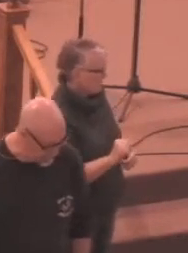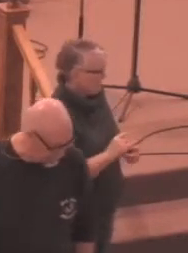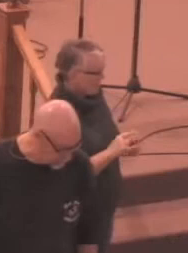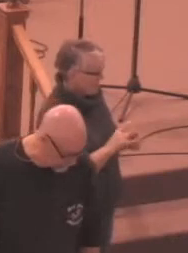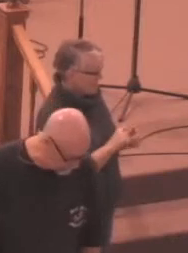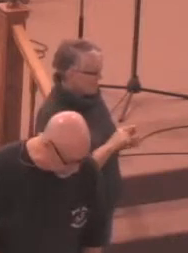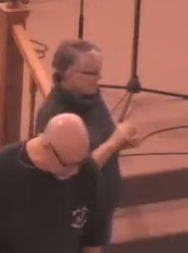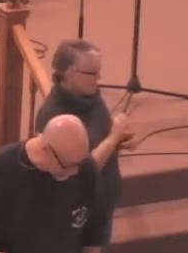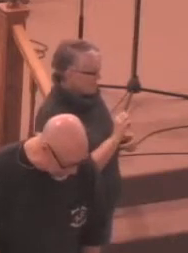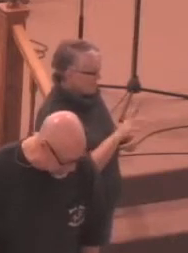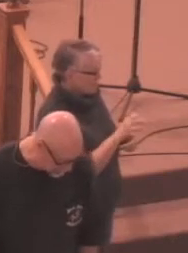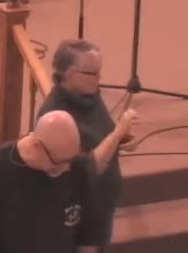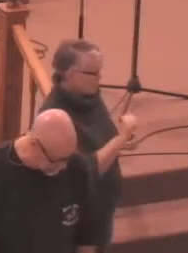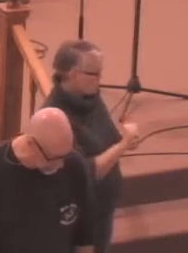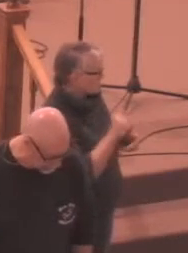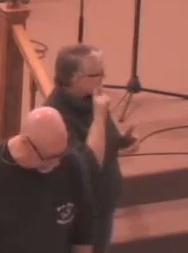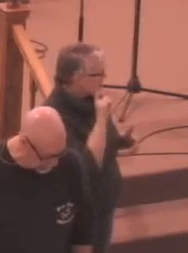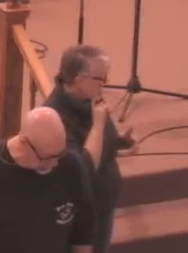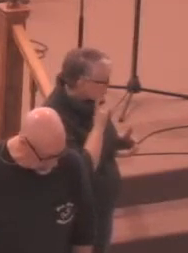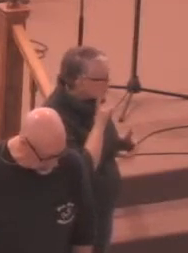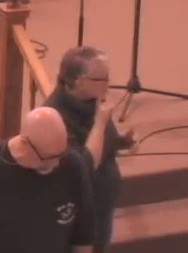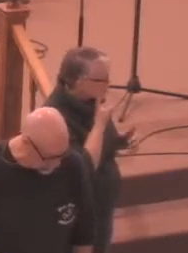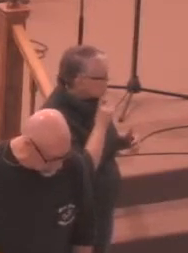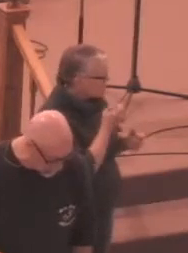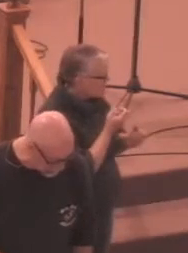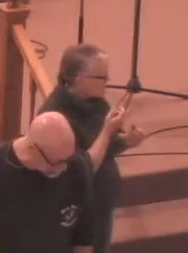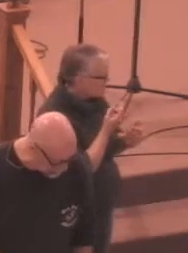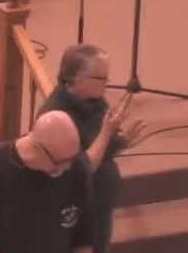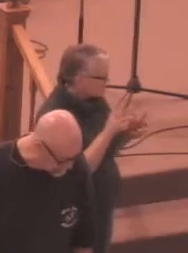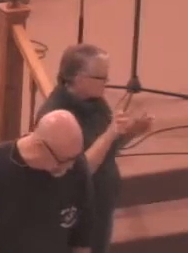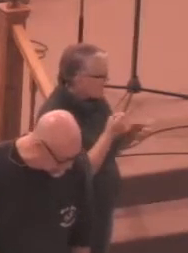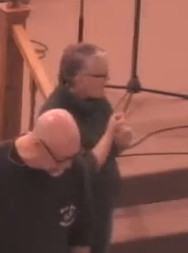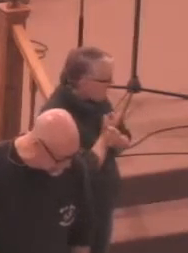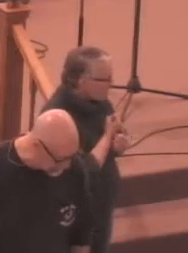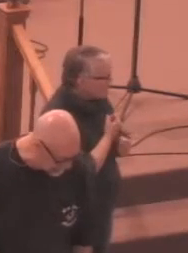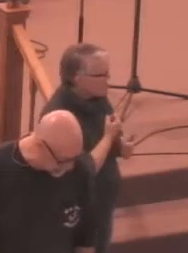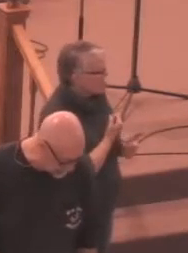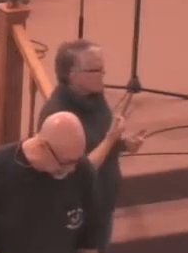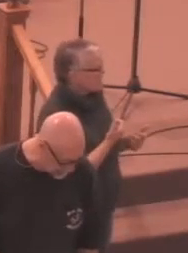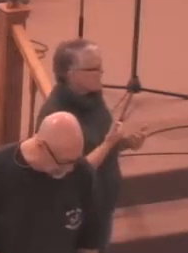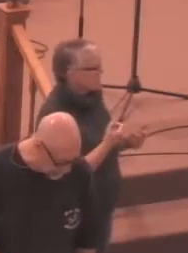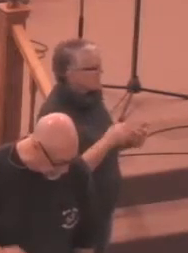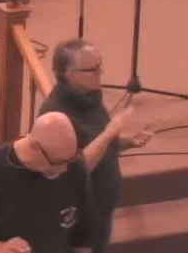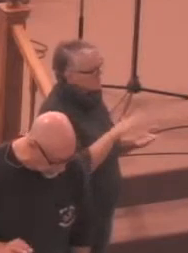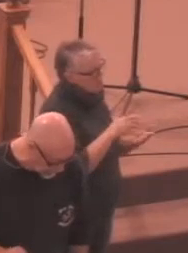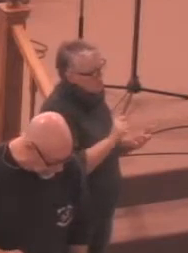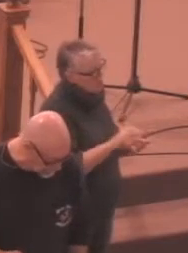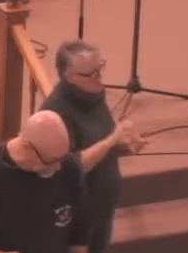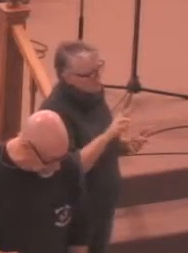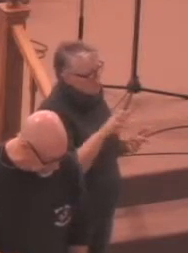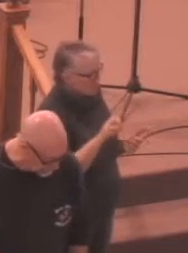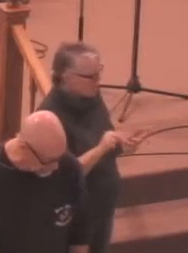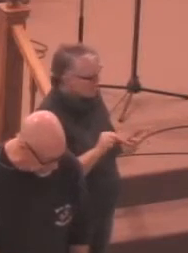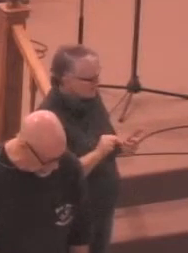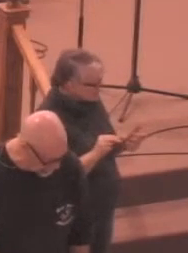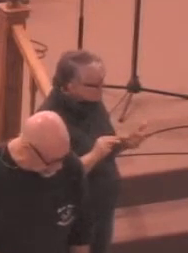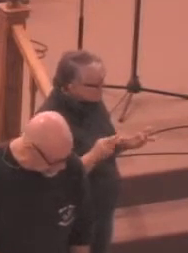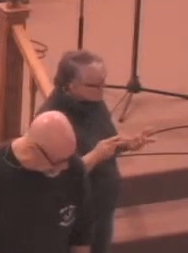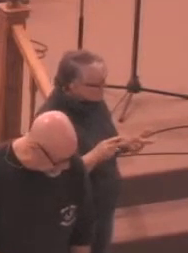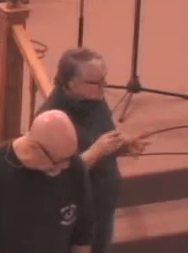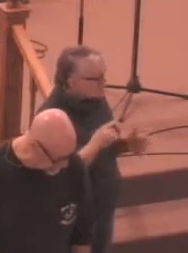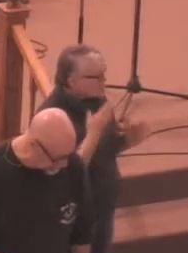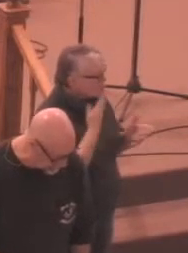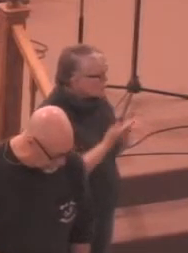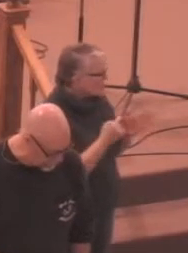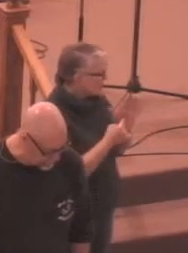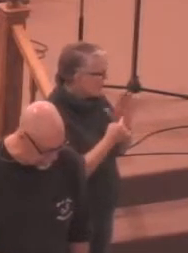it's a sexual or a passionate love. Song of Solomon paints the best example of this love. God created this love just